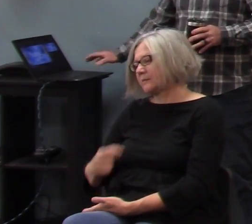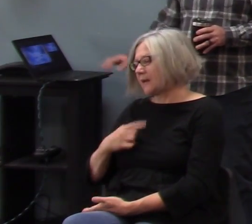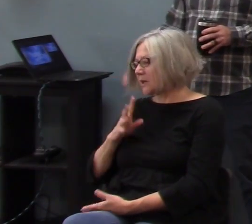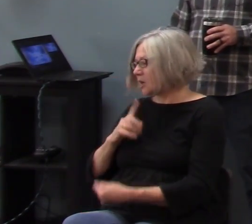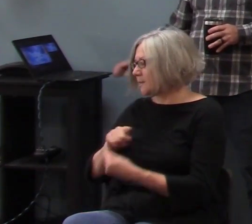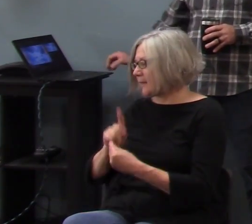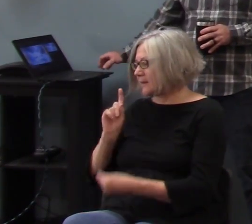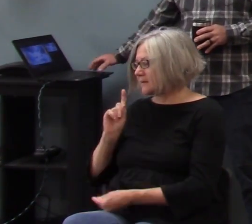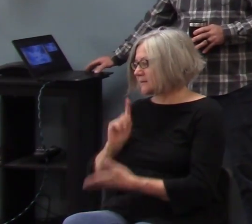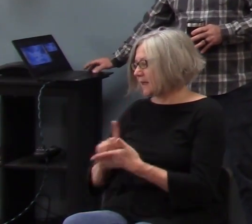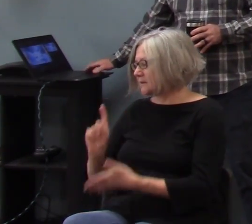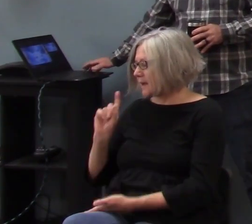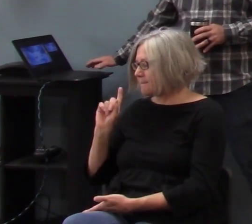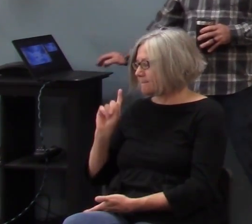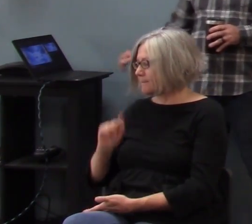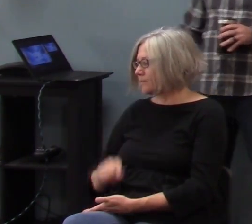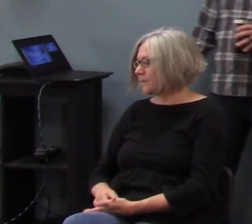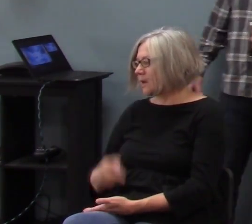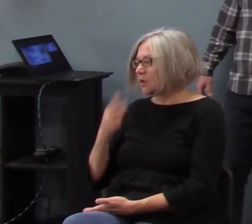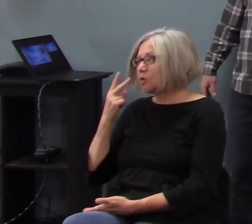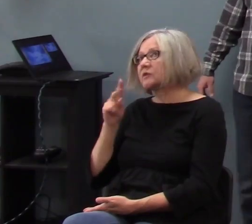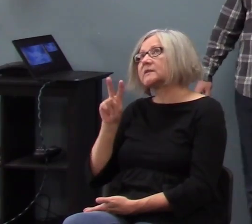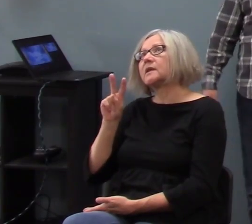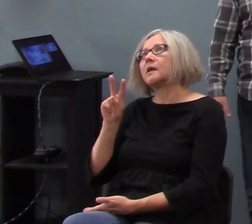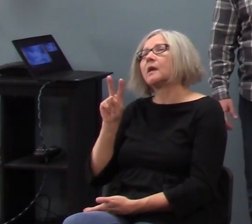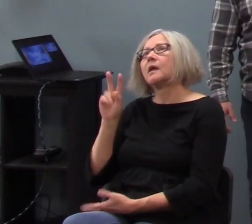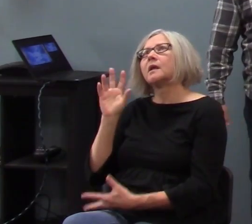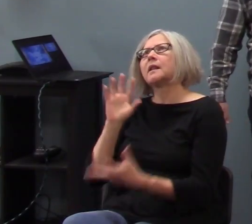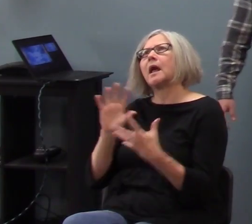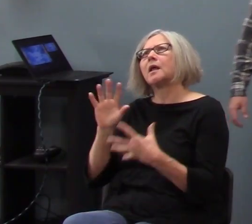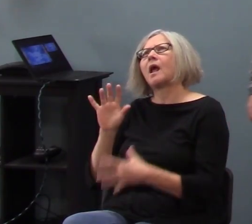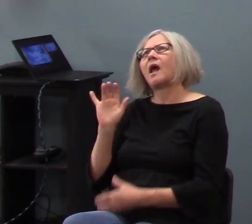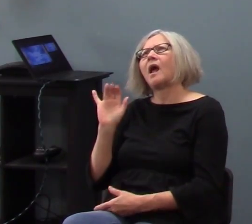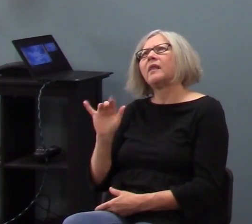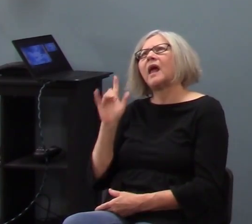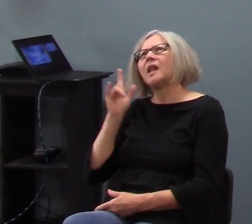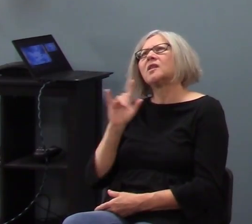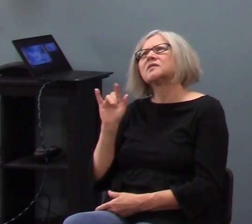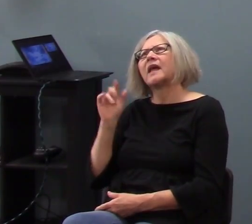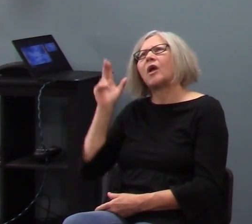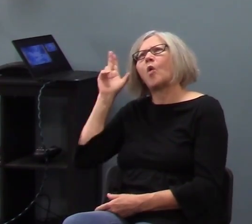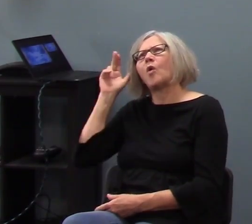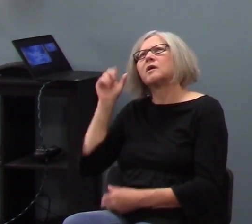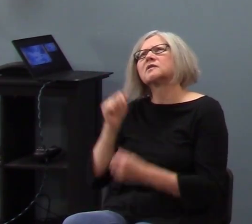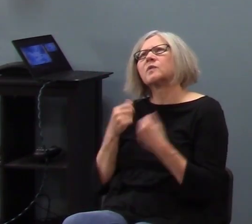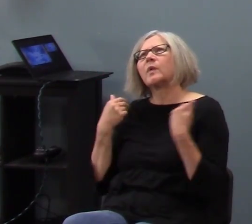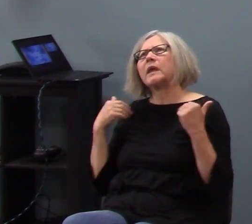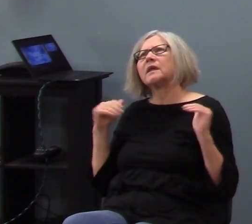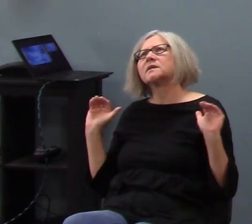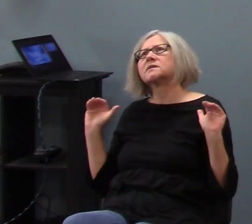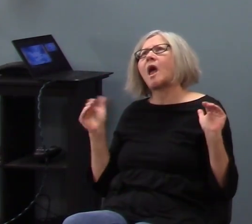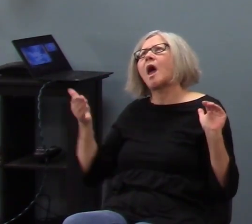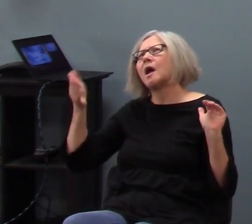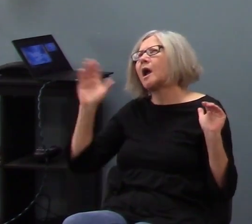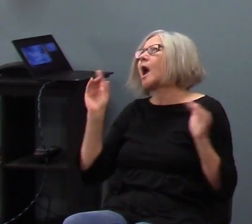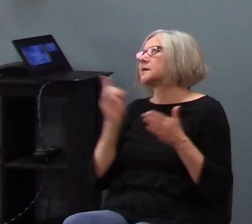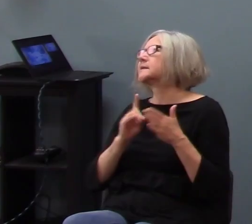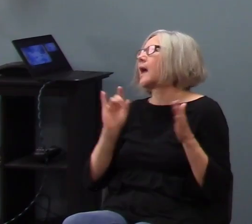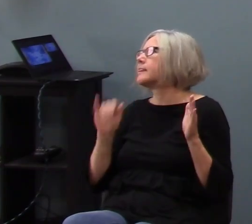where you see stuff in clouds, you're like, huh, that looks a lot like a horse with wings. Yeah. I bet God designed